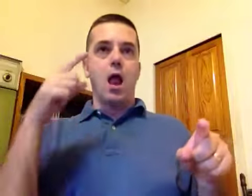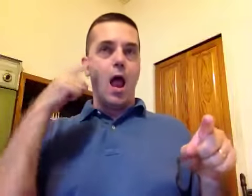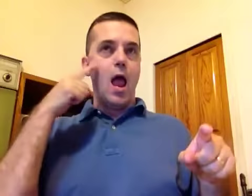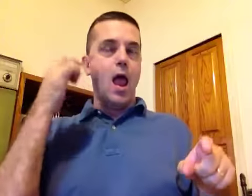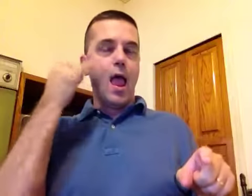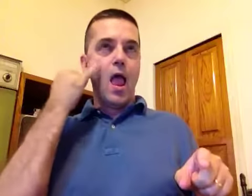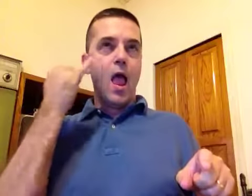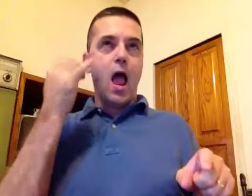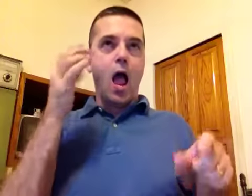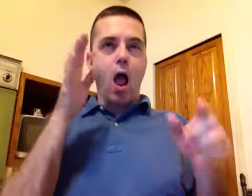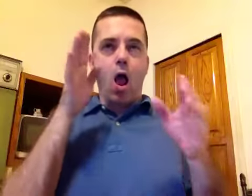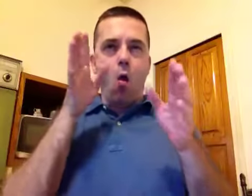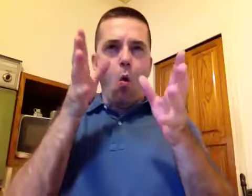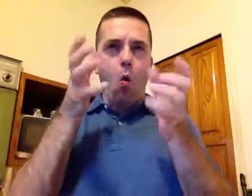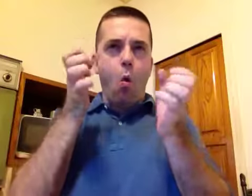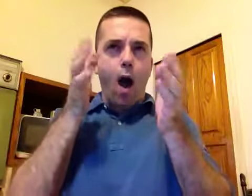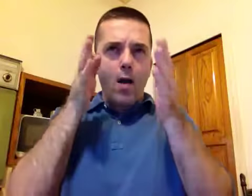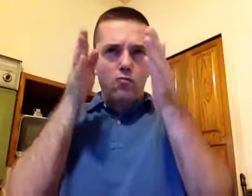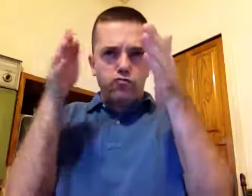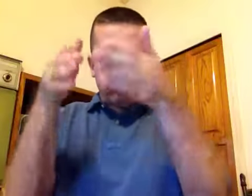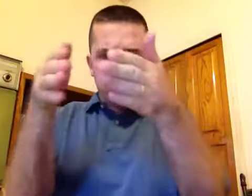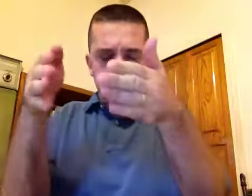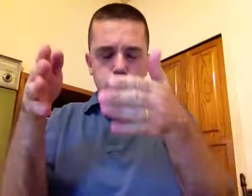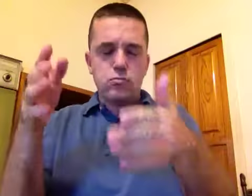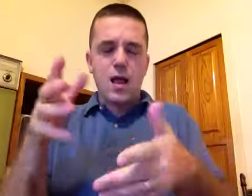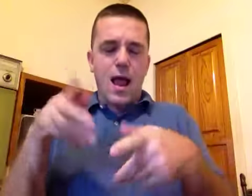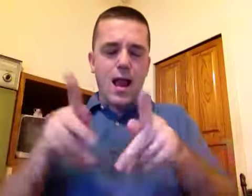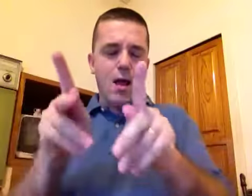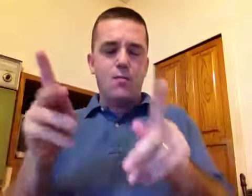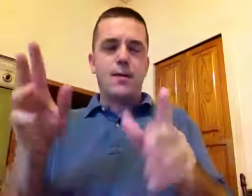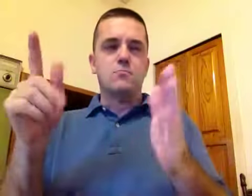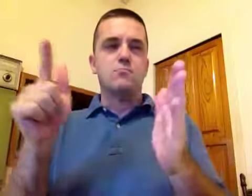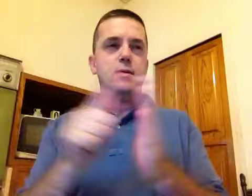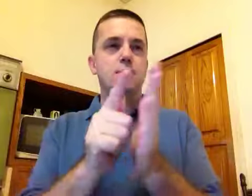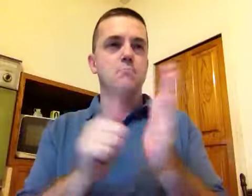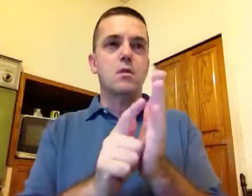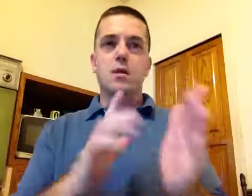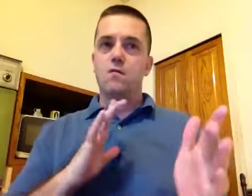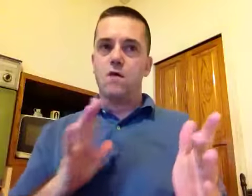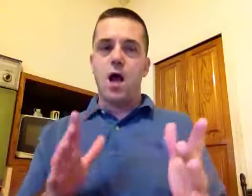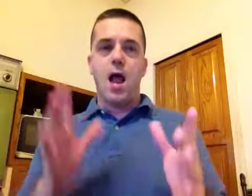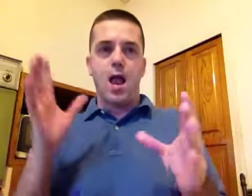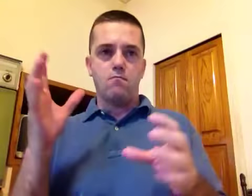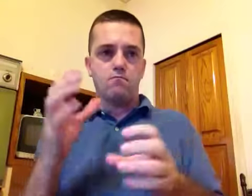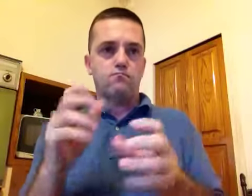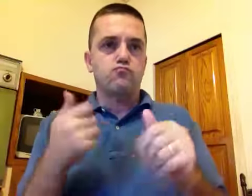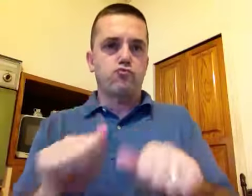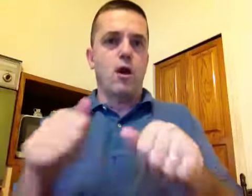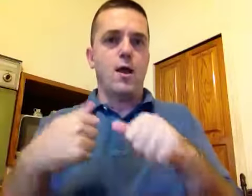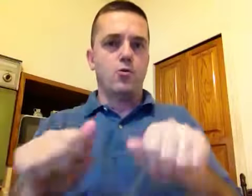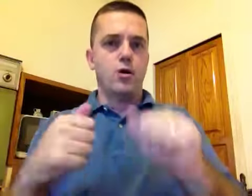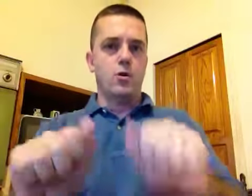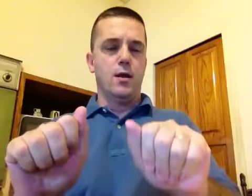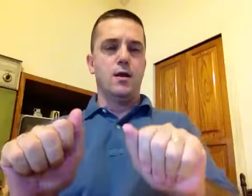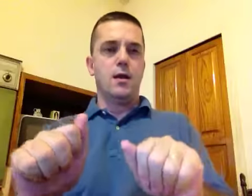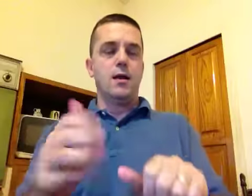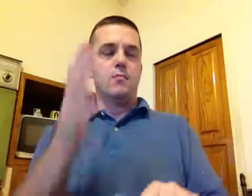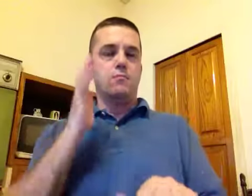become wealthy that was legal, to try any of it. If there had been day trading then, I would have done it.